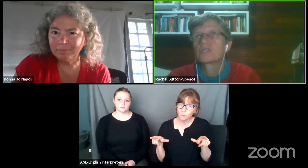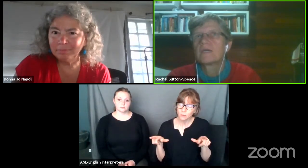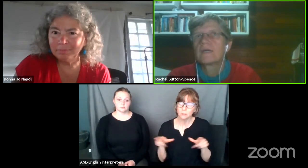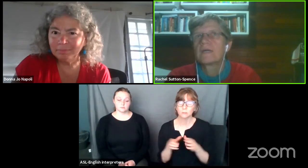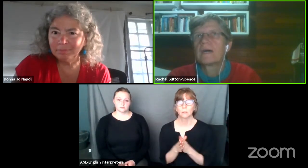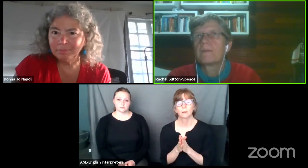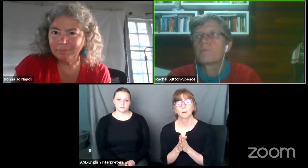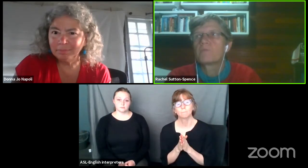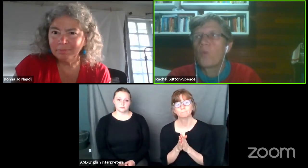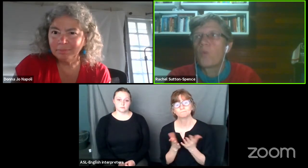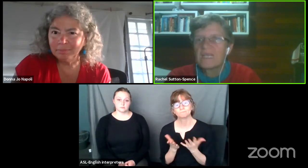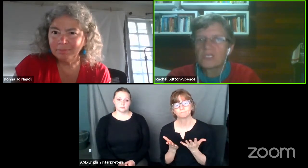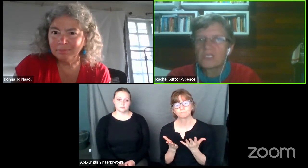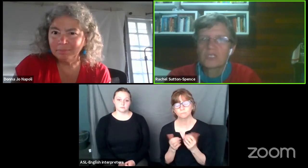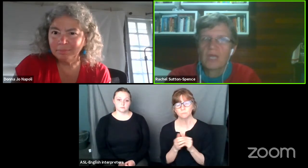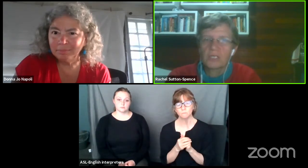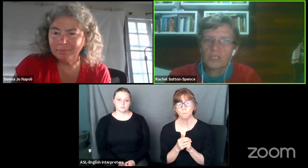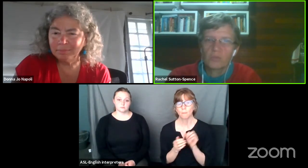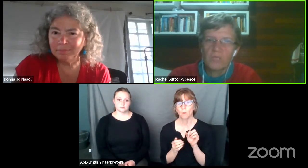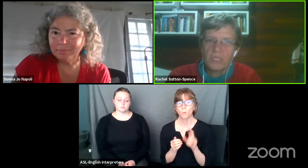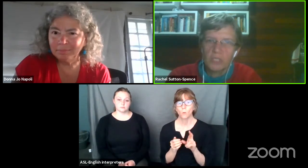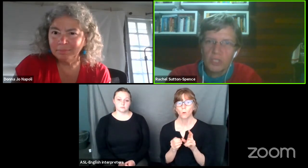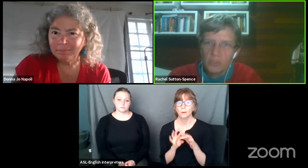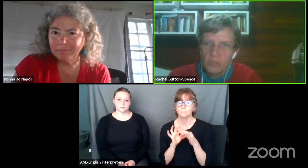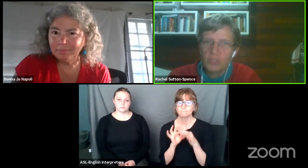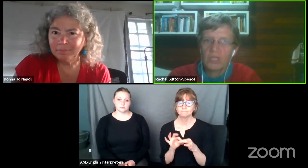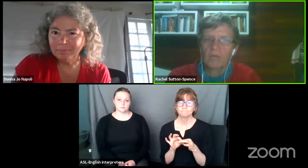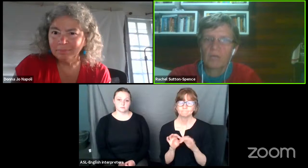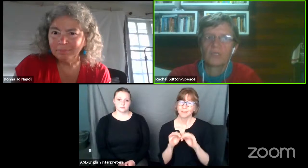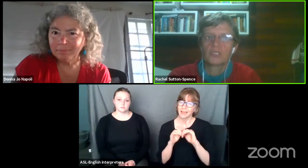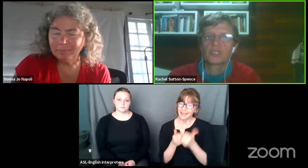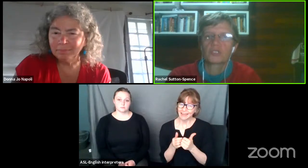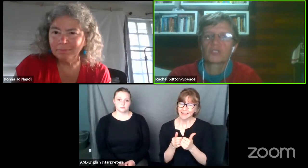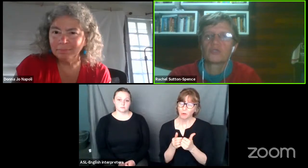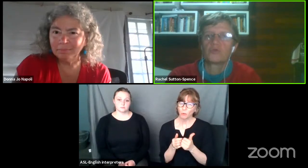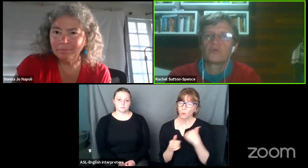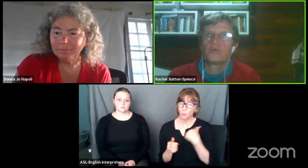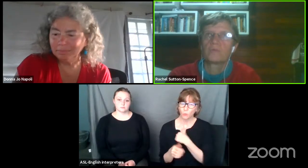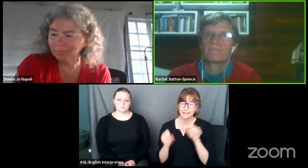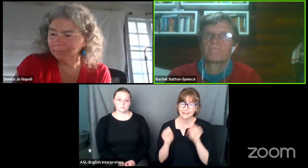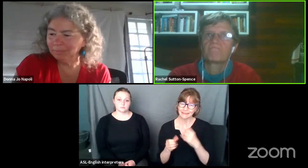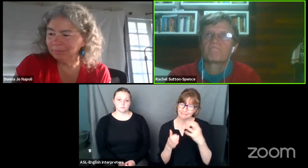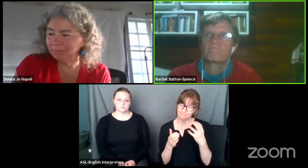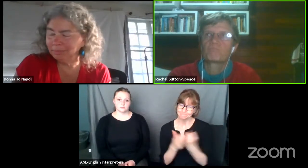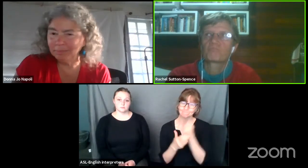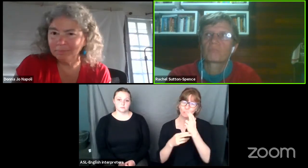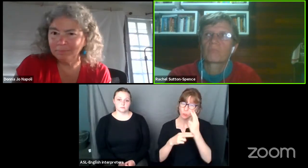about ways that we can use language to